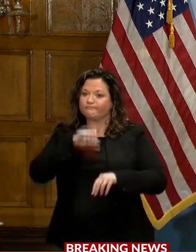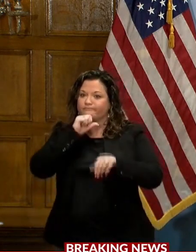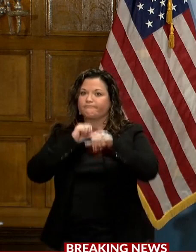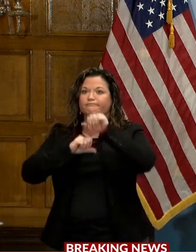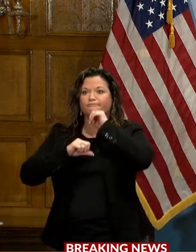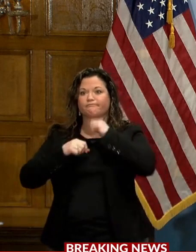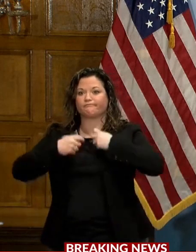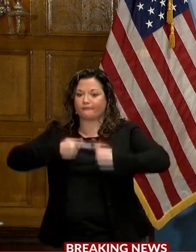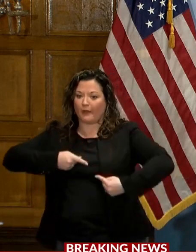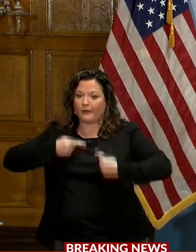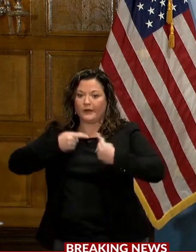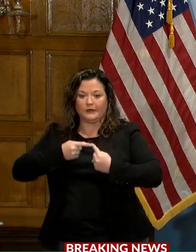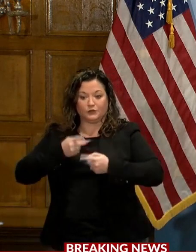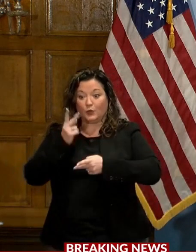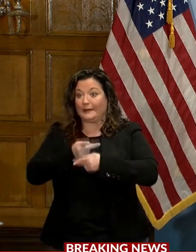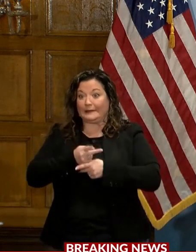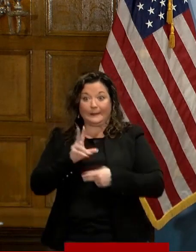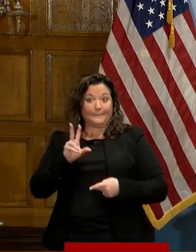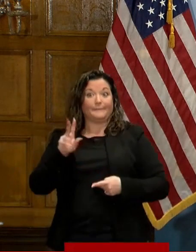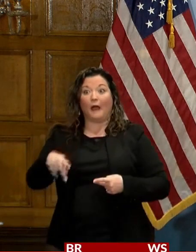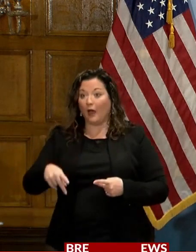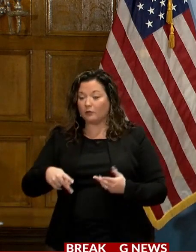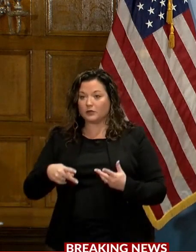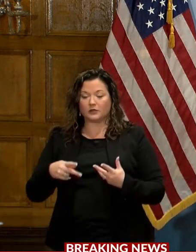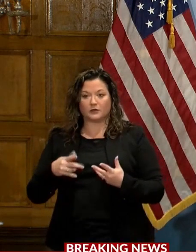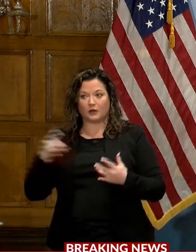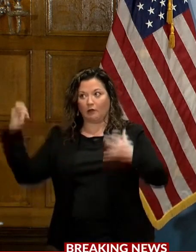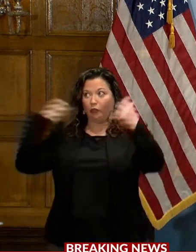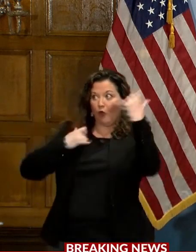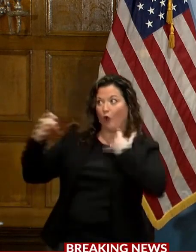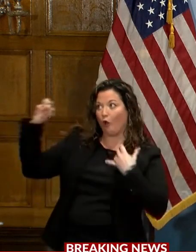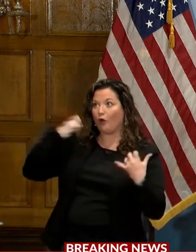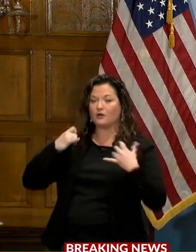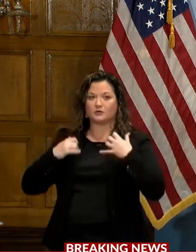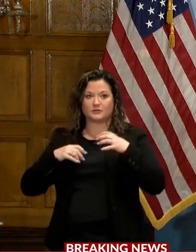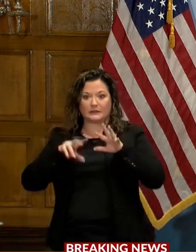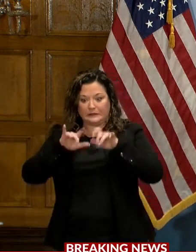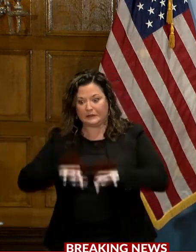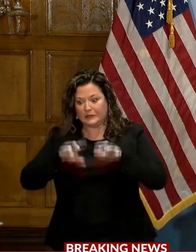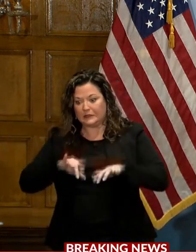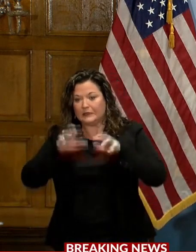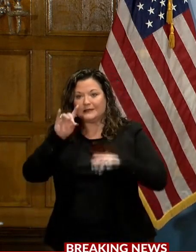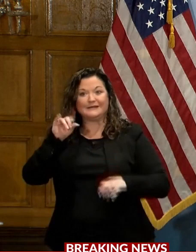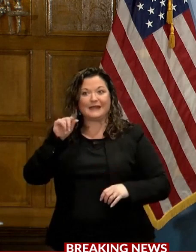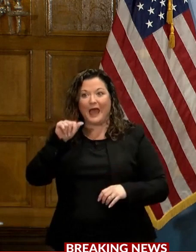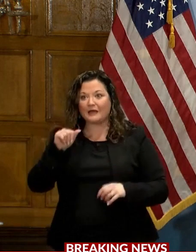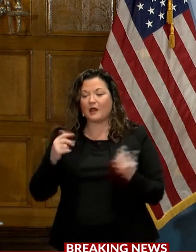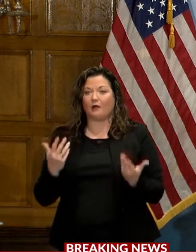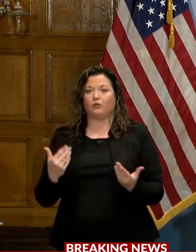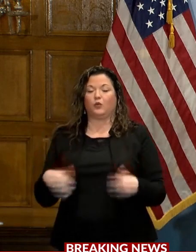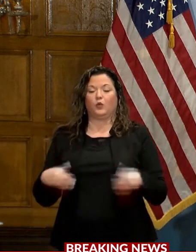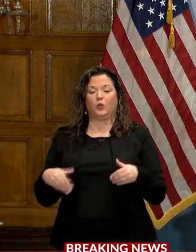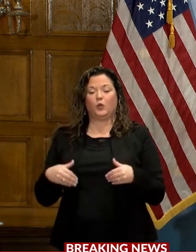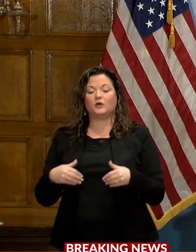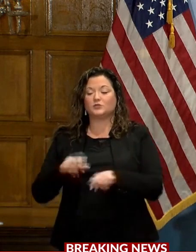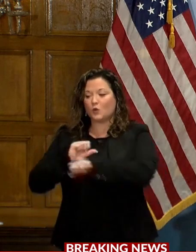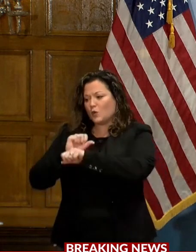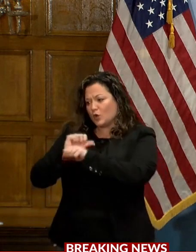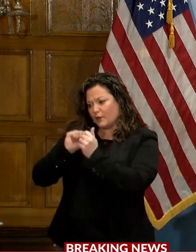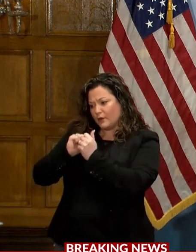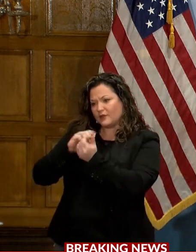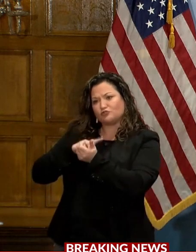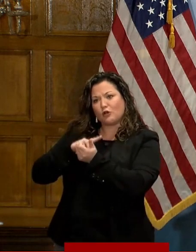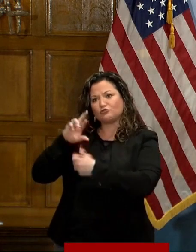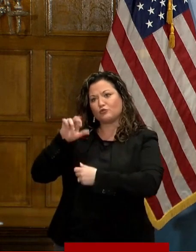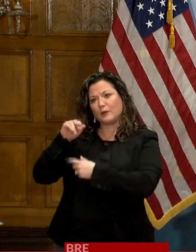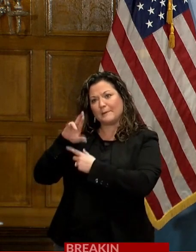difficulties with just keeping up with the calls, keeping up with the data entry. And so working with Dr. Romero and his team,